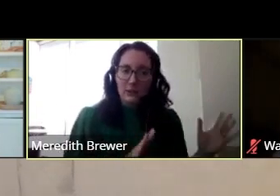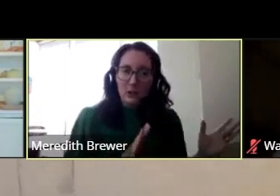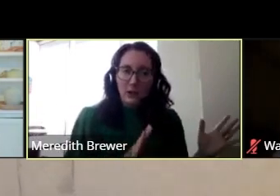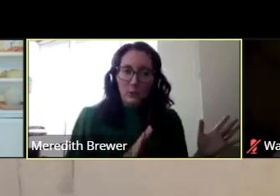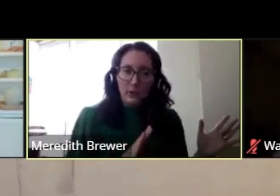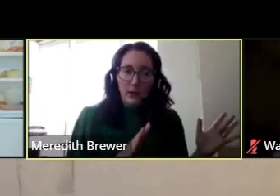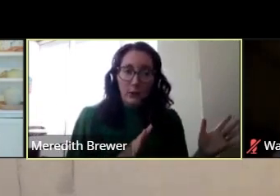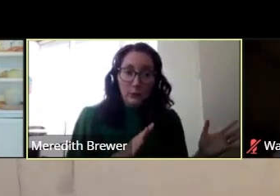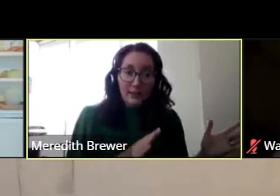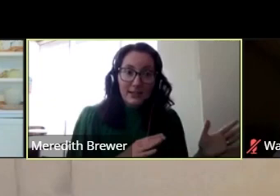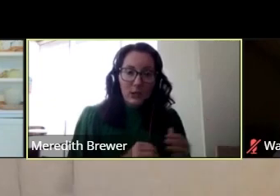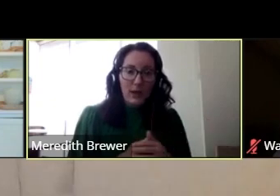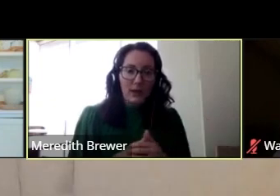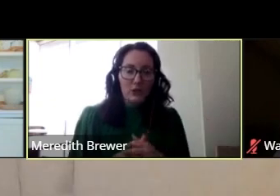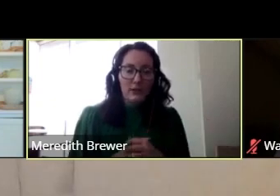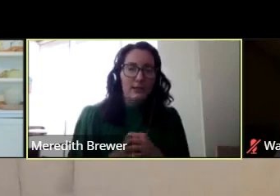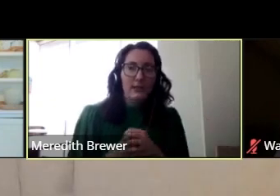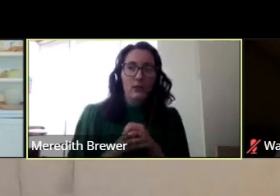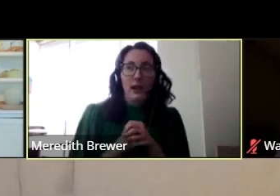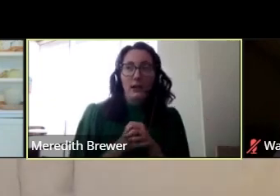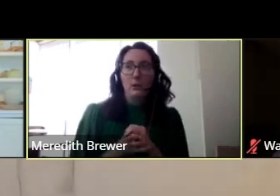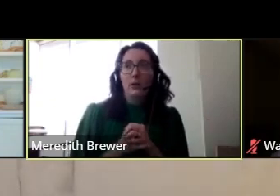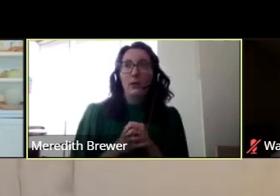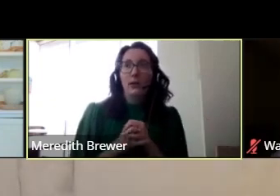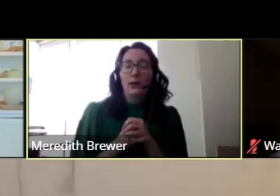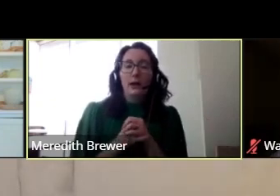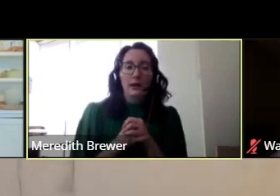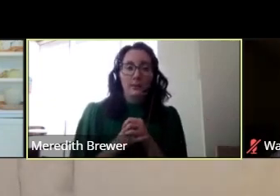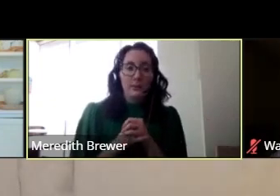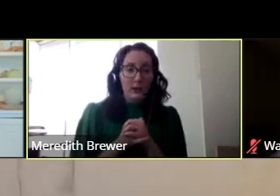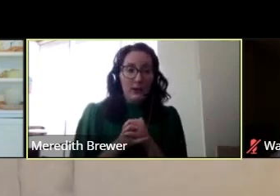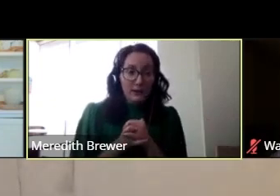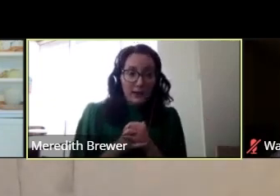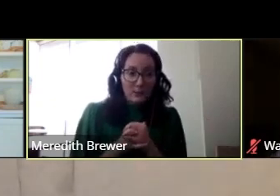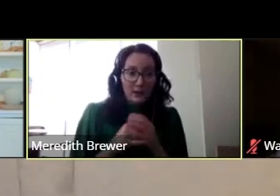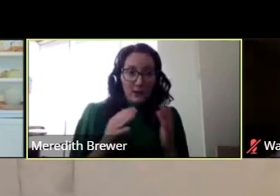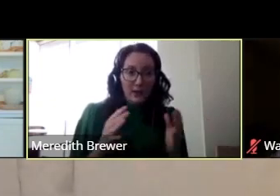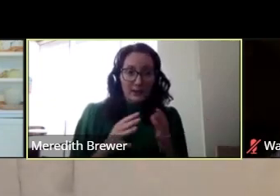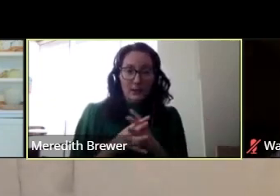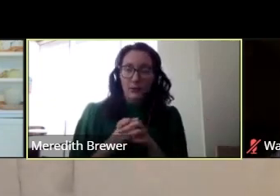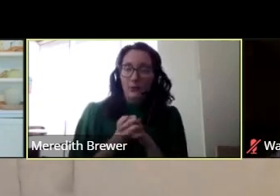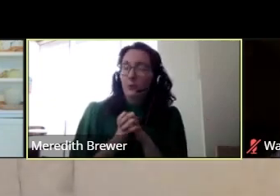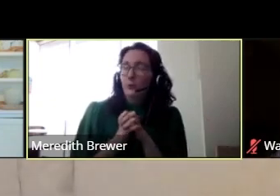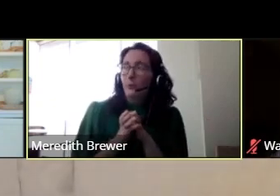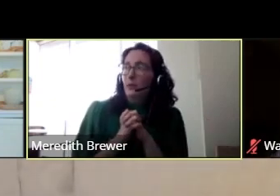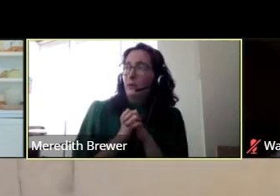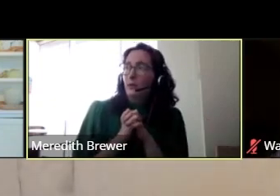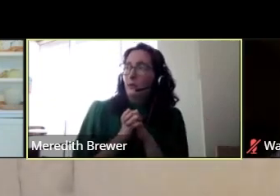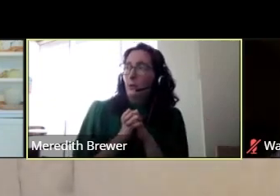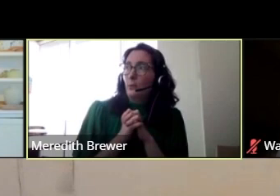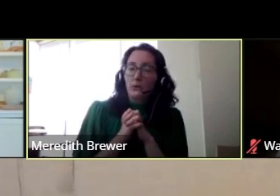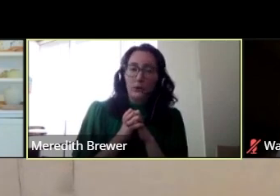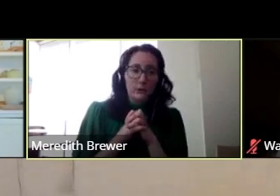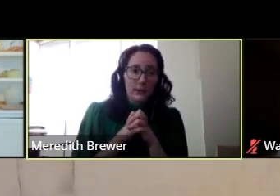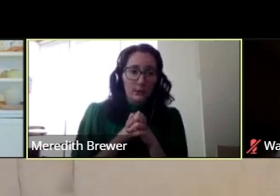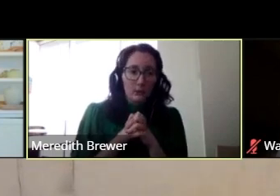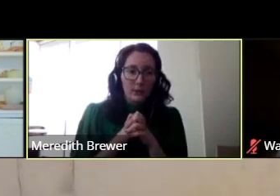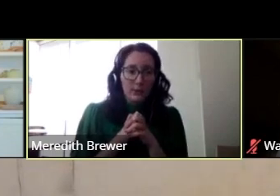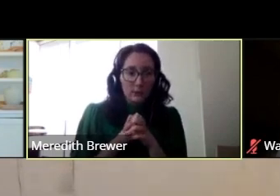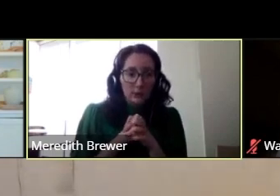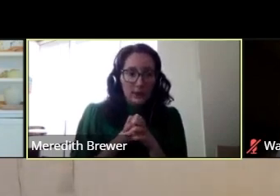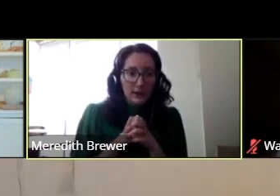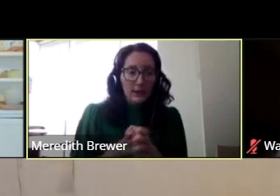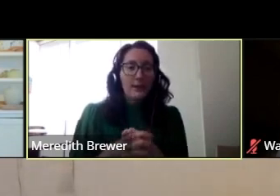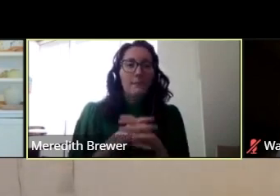had started with the L3s that you had a chance to interact with during our last meeting. We had several representatives from our local laboratories